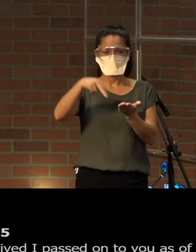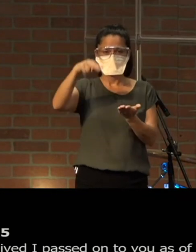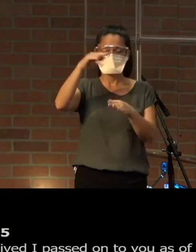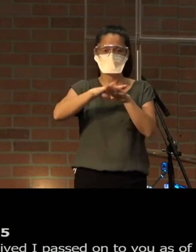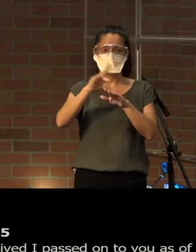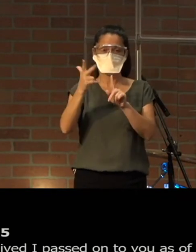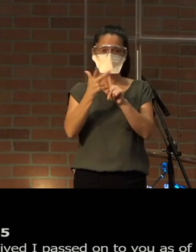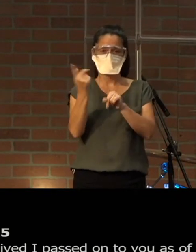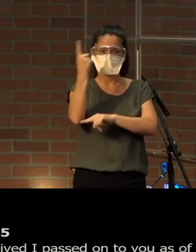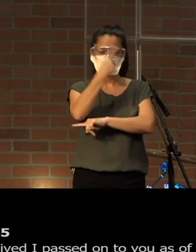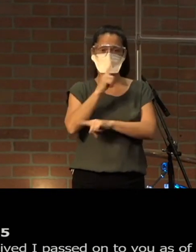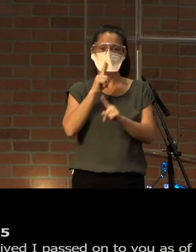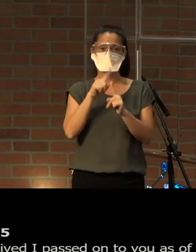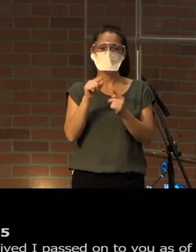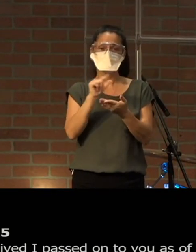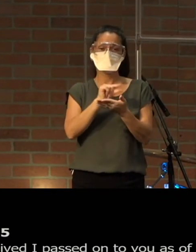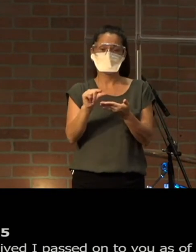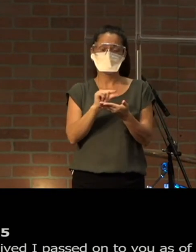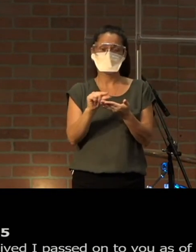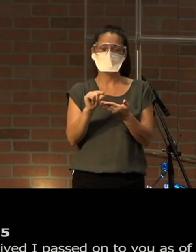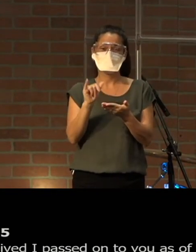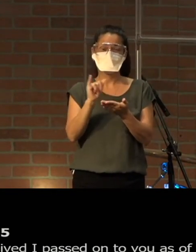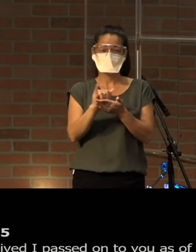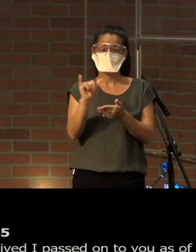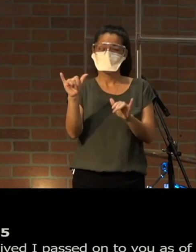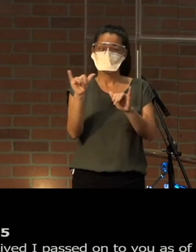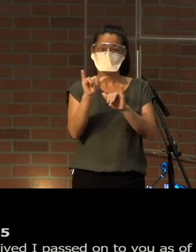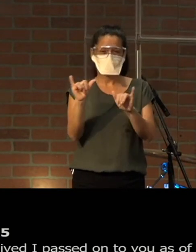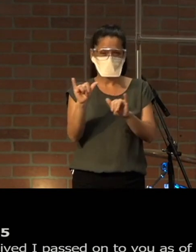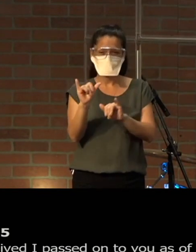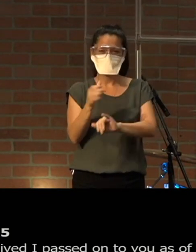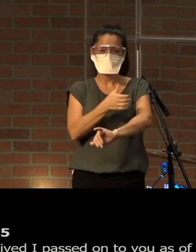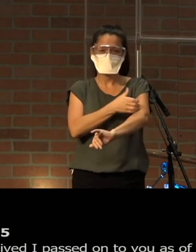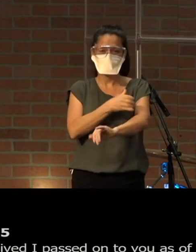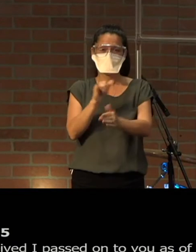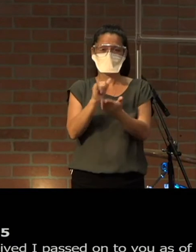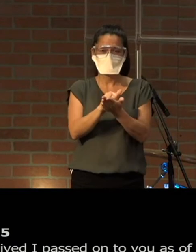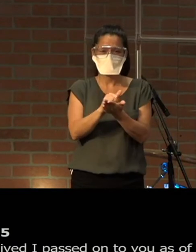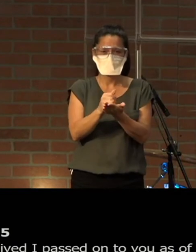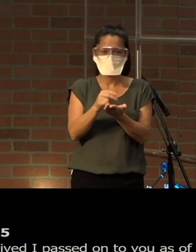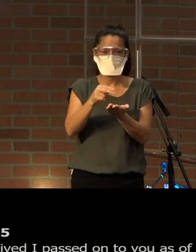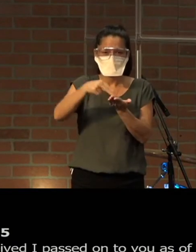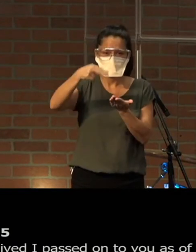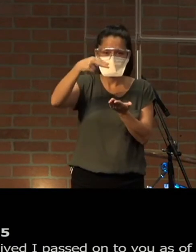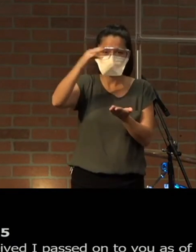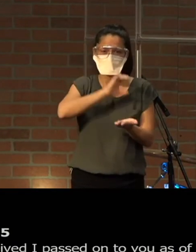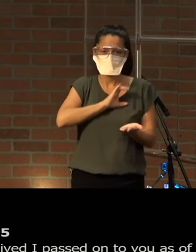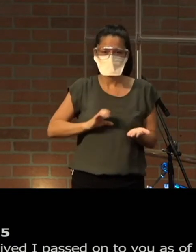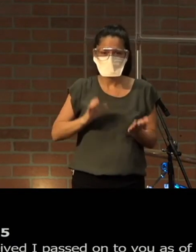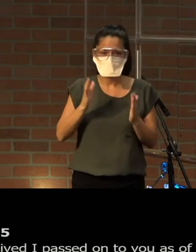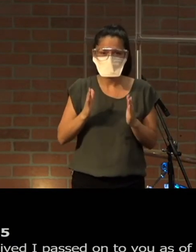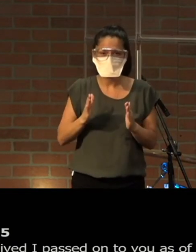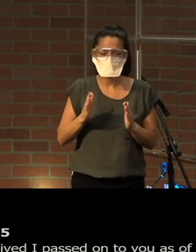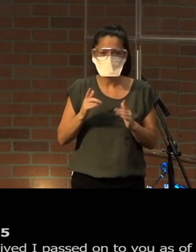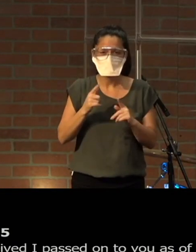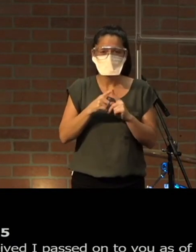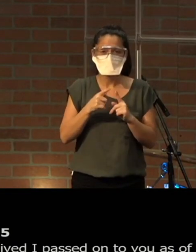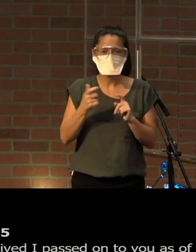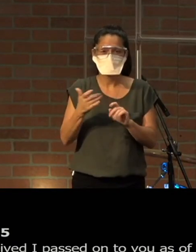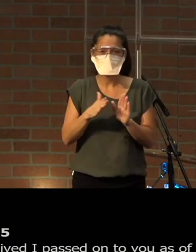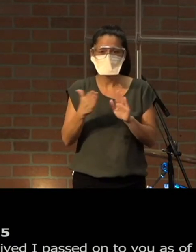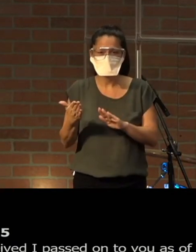according to the scriptures. And that same power that raised Christ from the dead is now at work in those